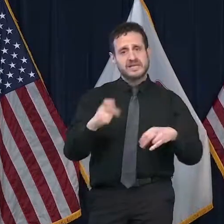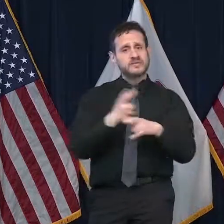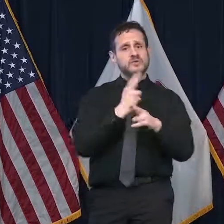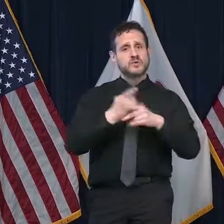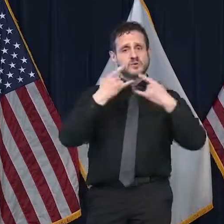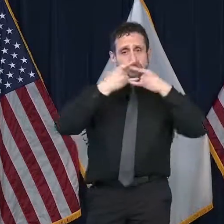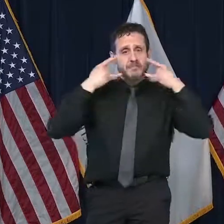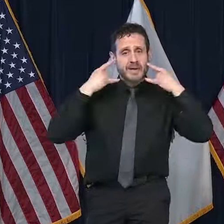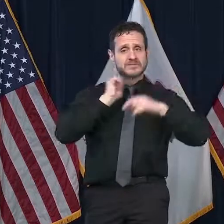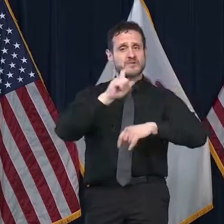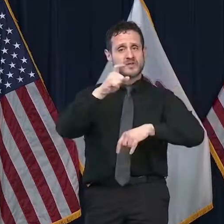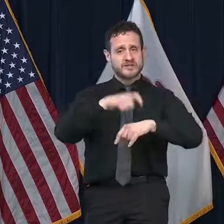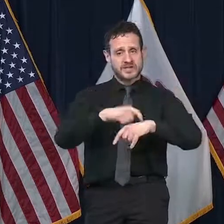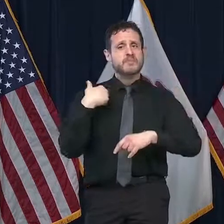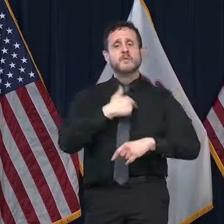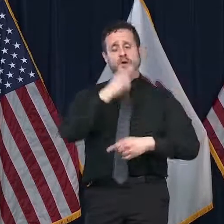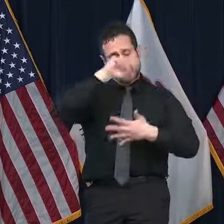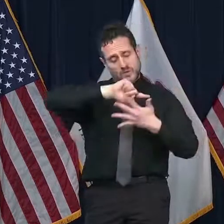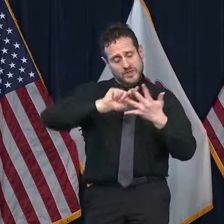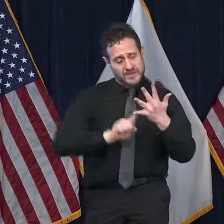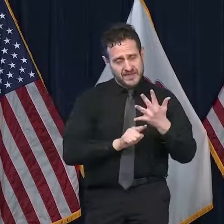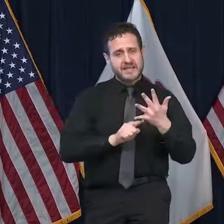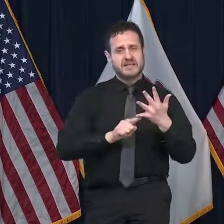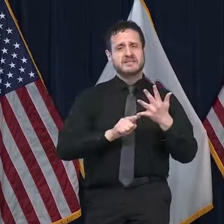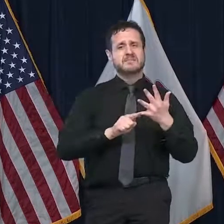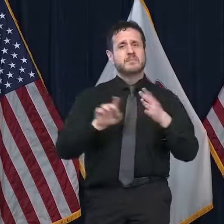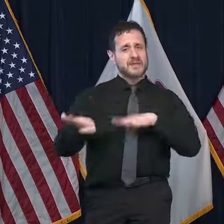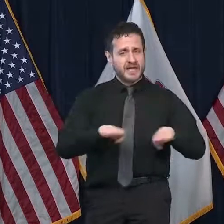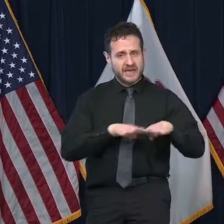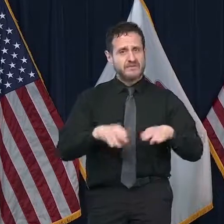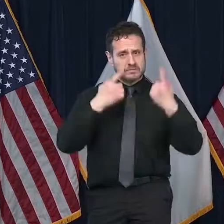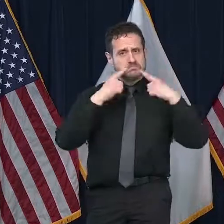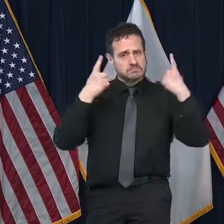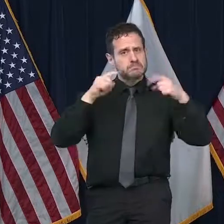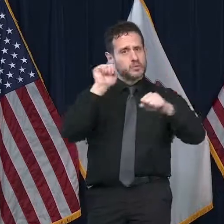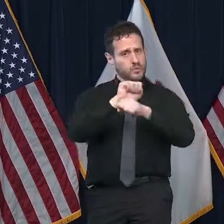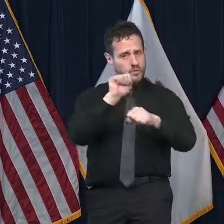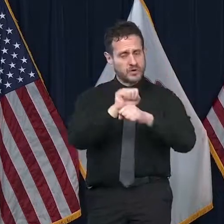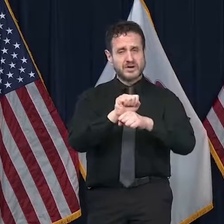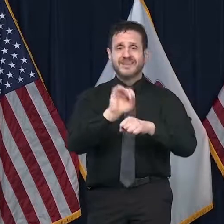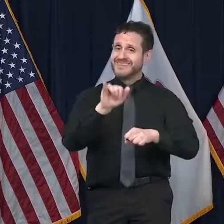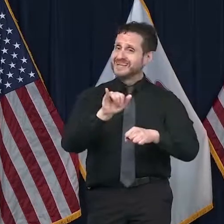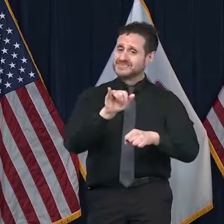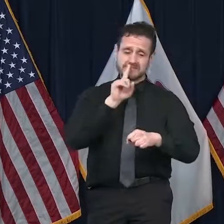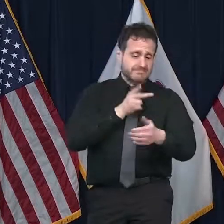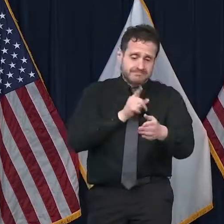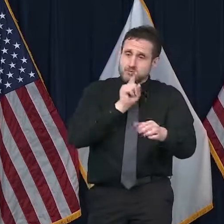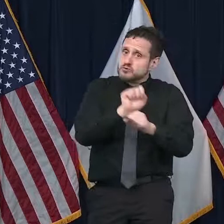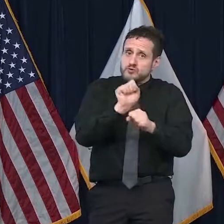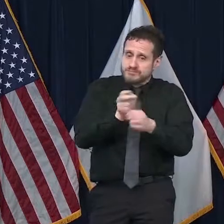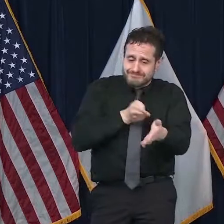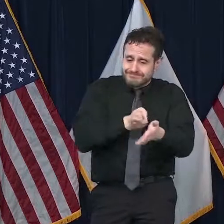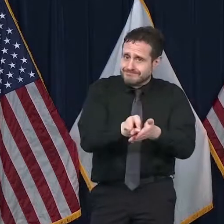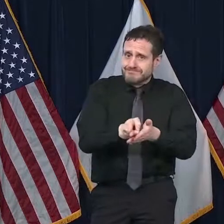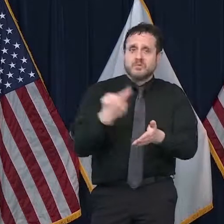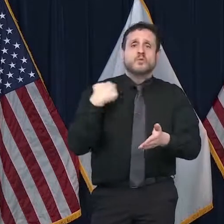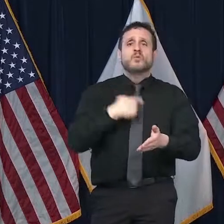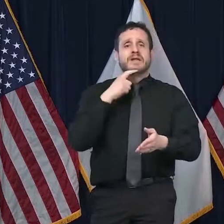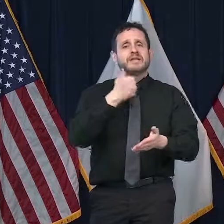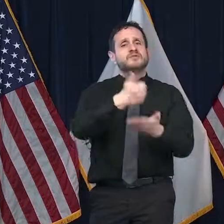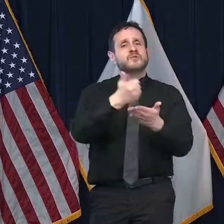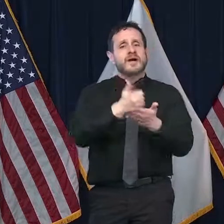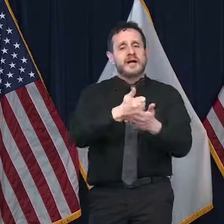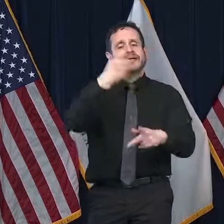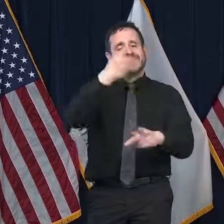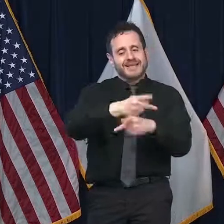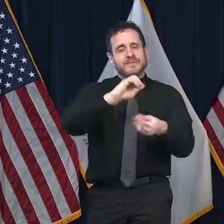We know that these things worked. It's just a plain fact. And so we need to keep doing what will work to keep our numbers down so